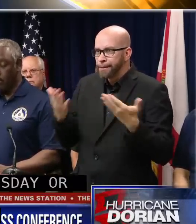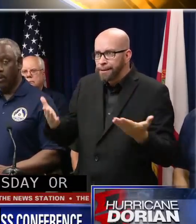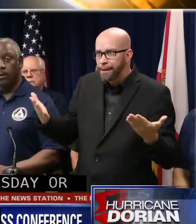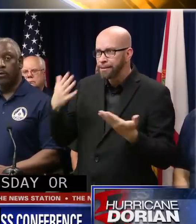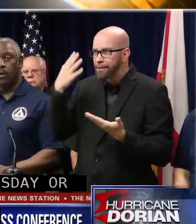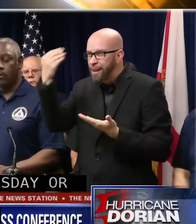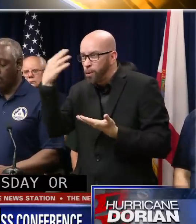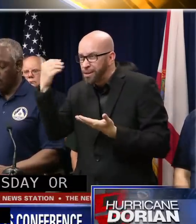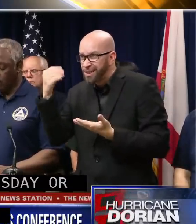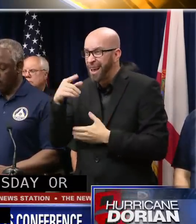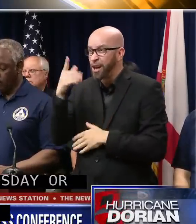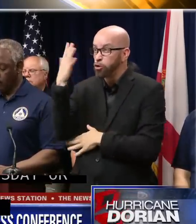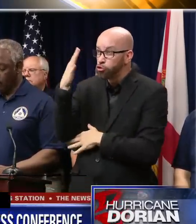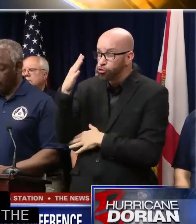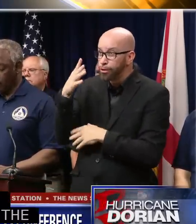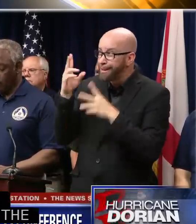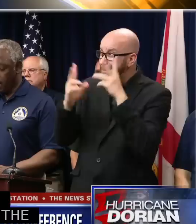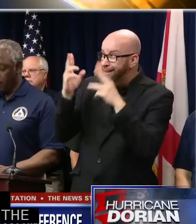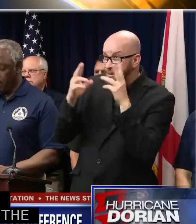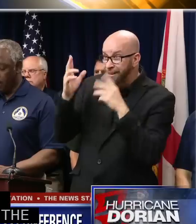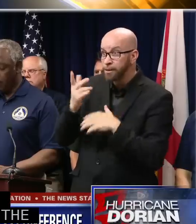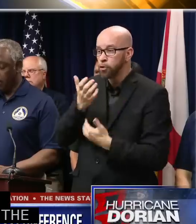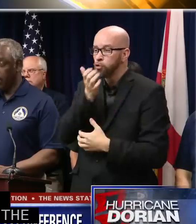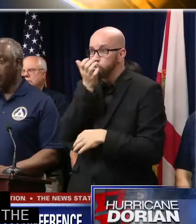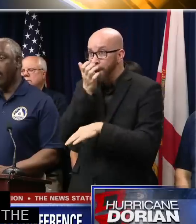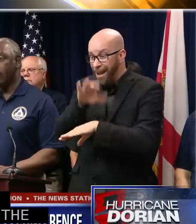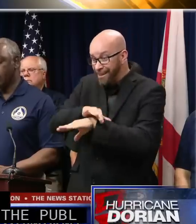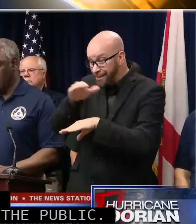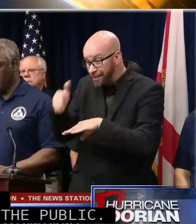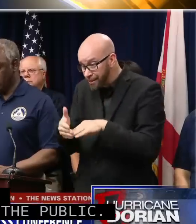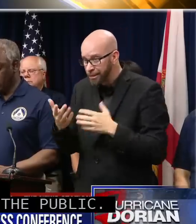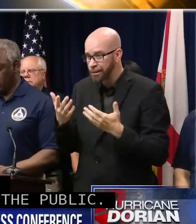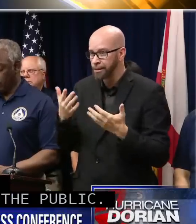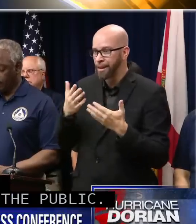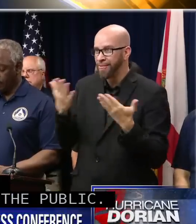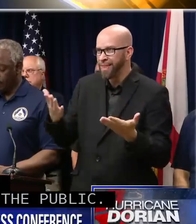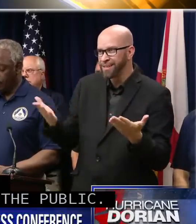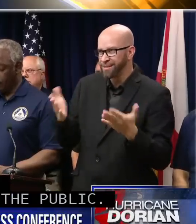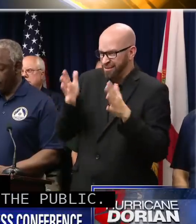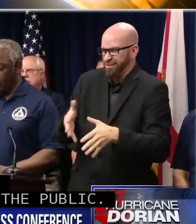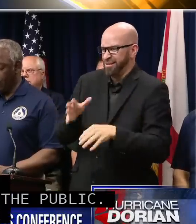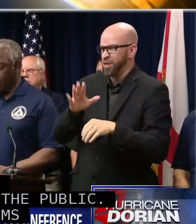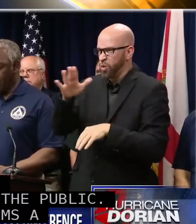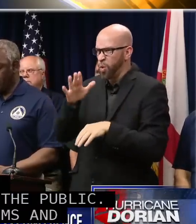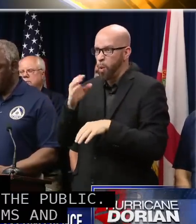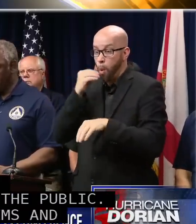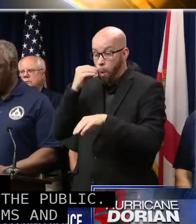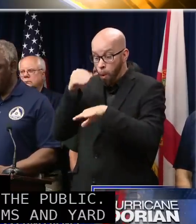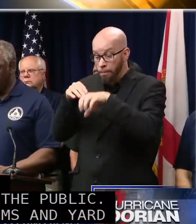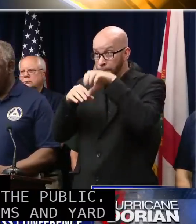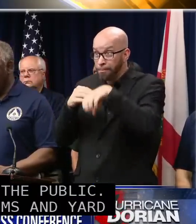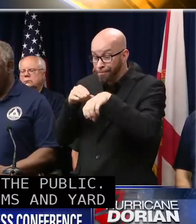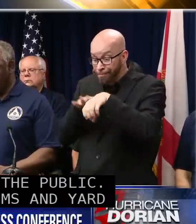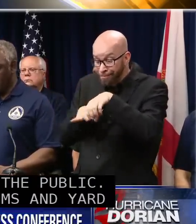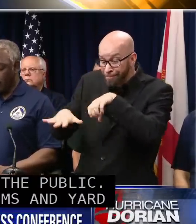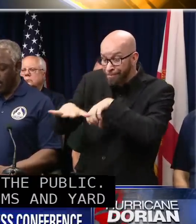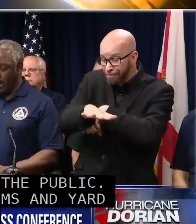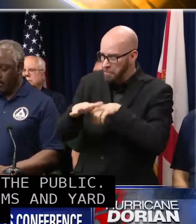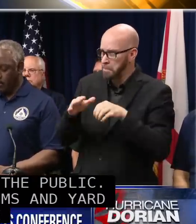waste, including tree trimmings, which might become projectiles in the storm. We ask that you take